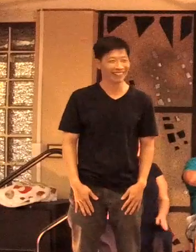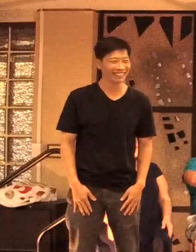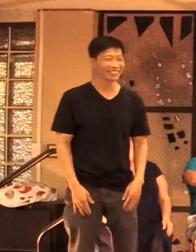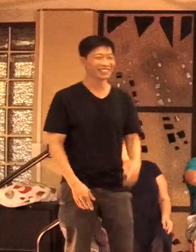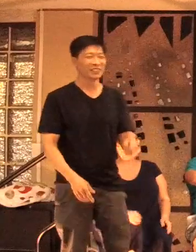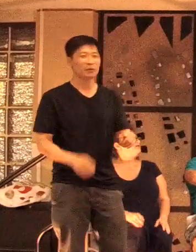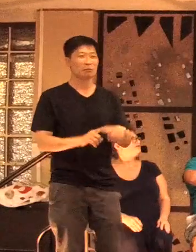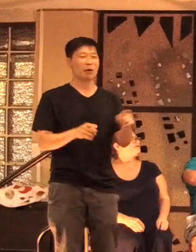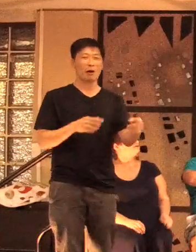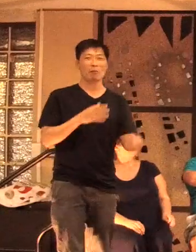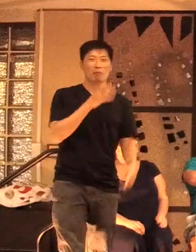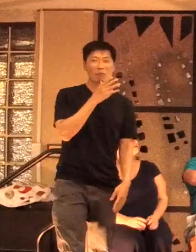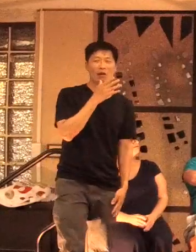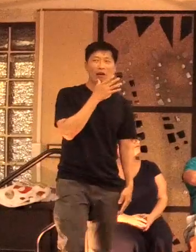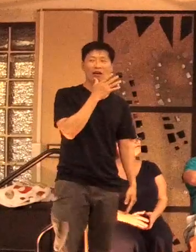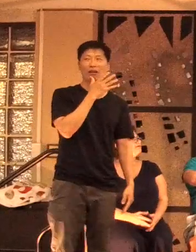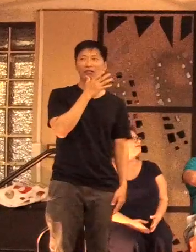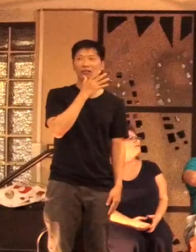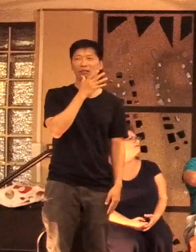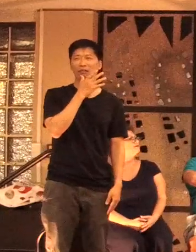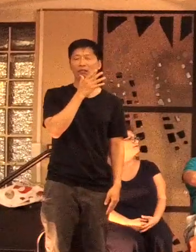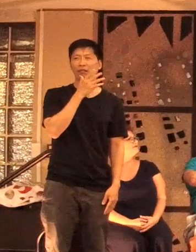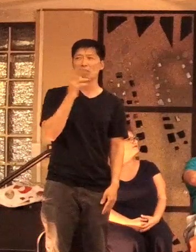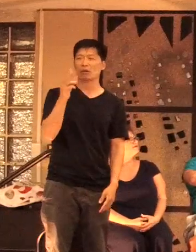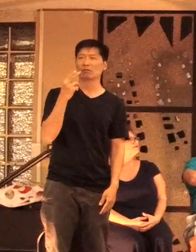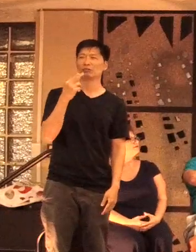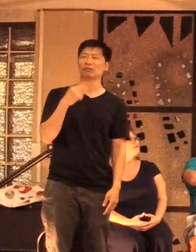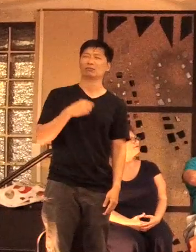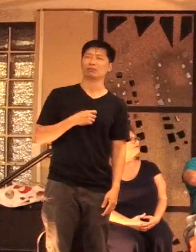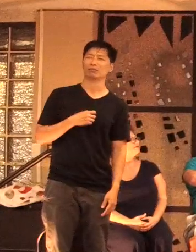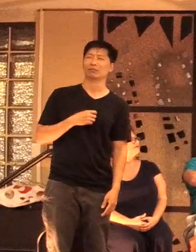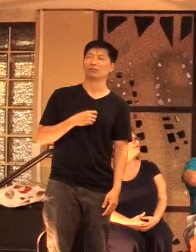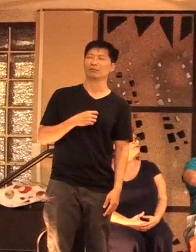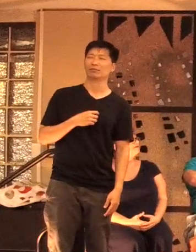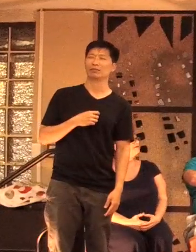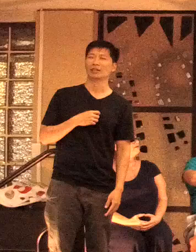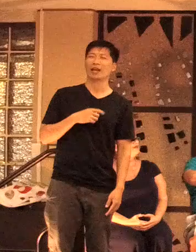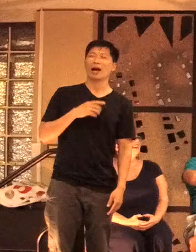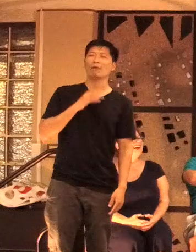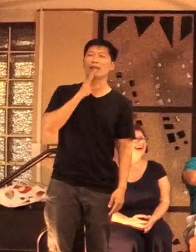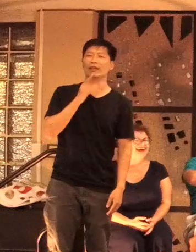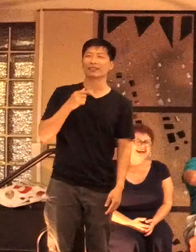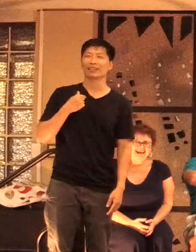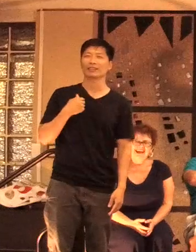But then she like looked at me and said something and that confirmed that I wasn't deaf.